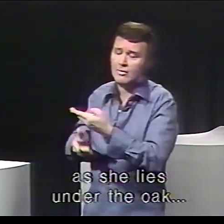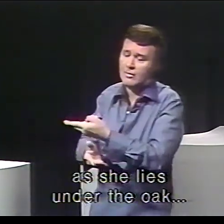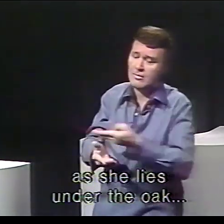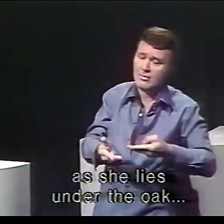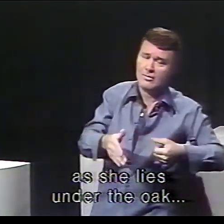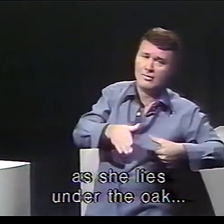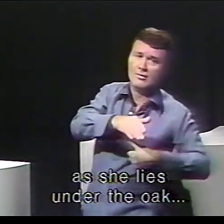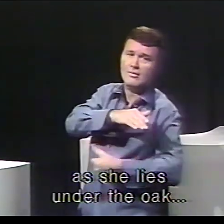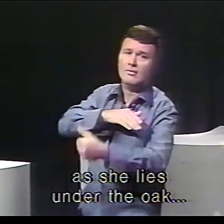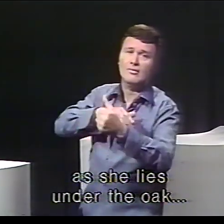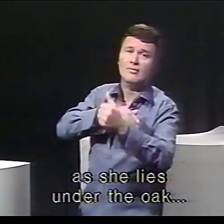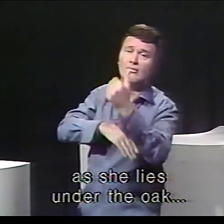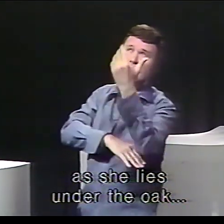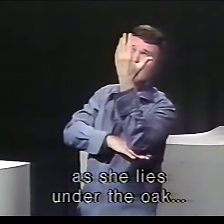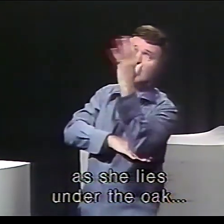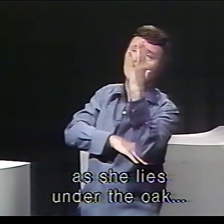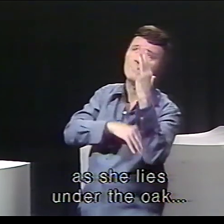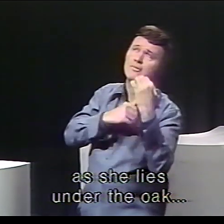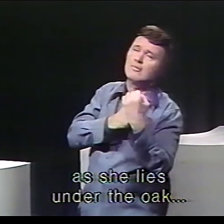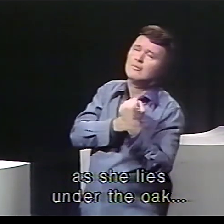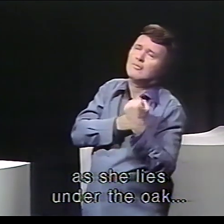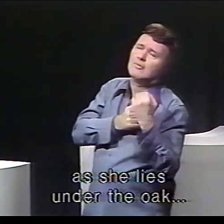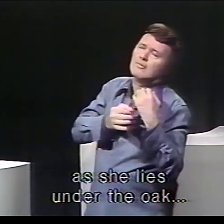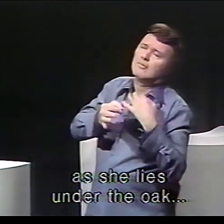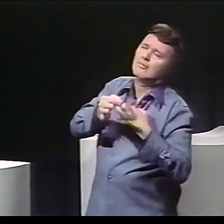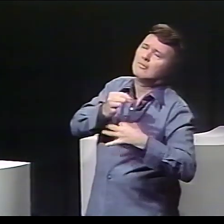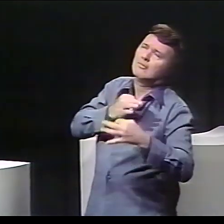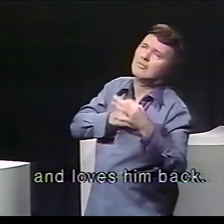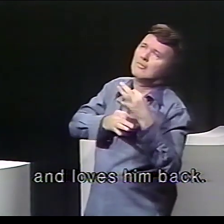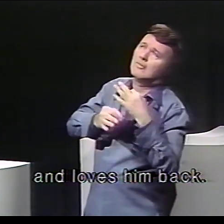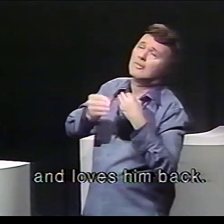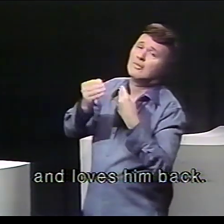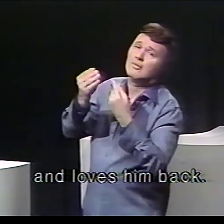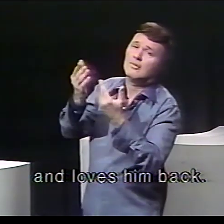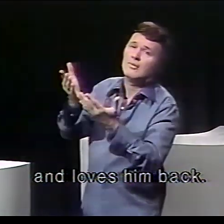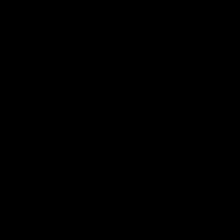as she lies under the oak and loves him back.